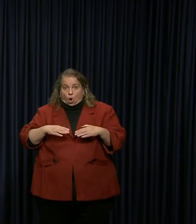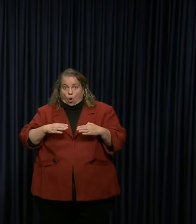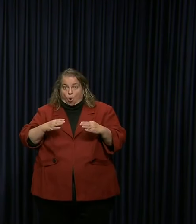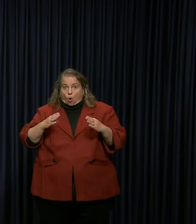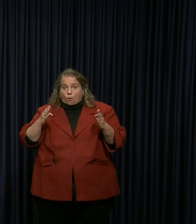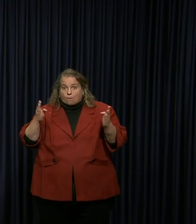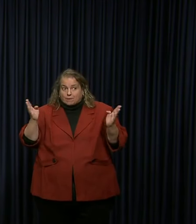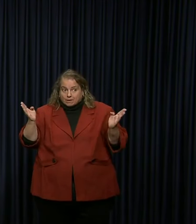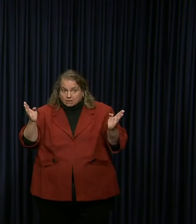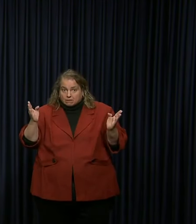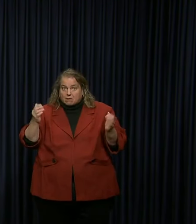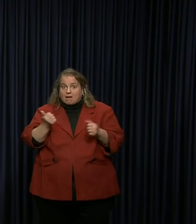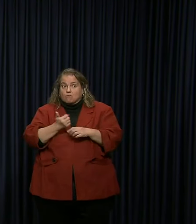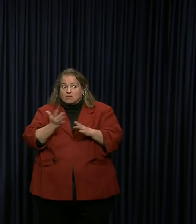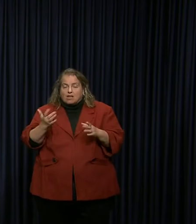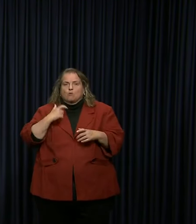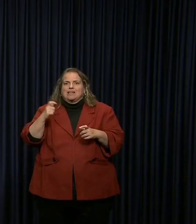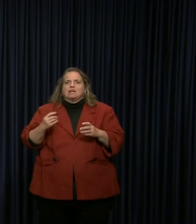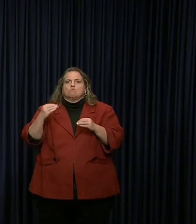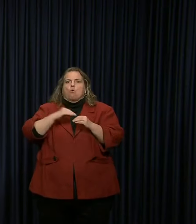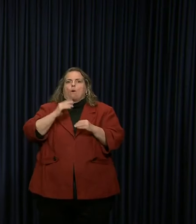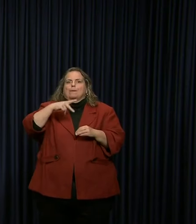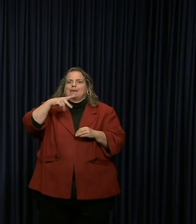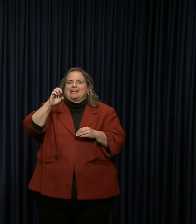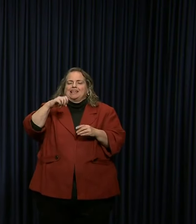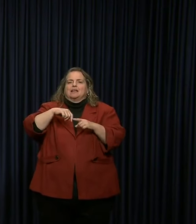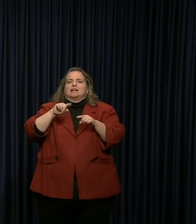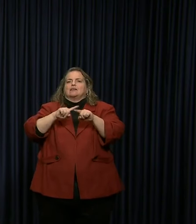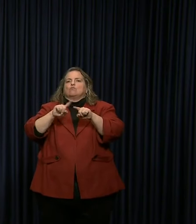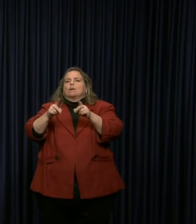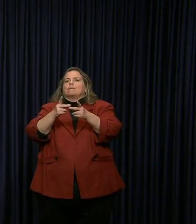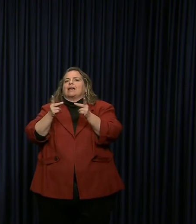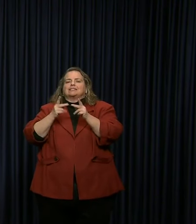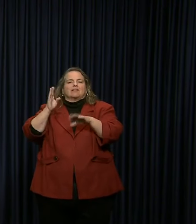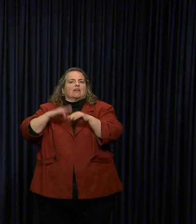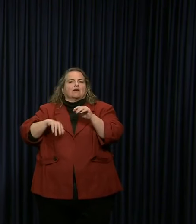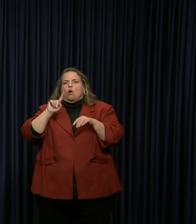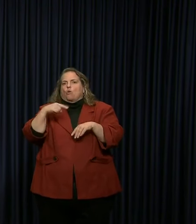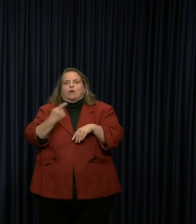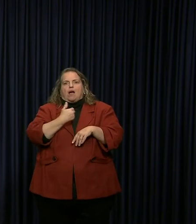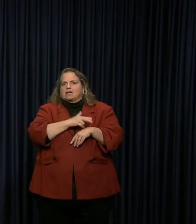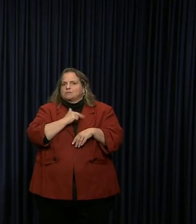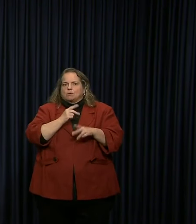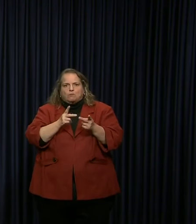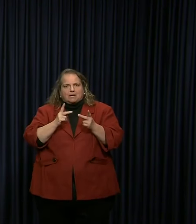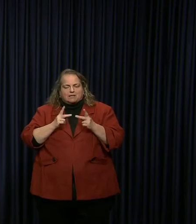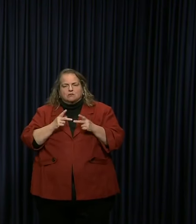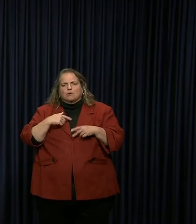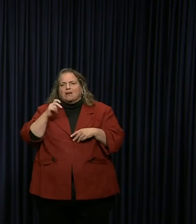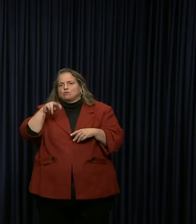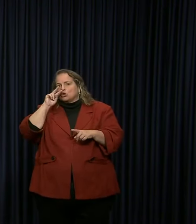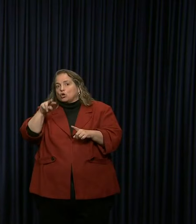lot of different places other than just our hospital systems that we have it right now. You're going to have to look at the